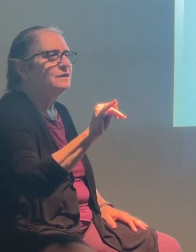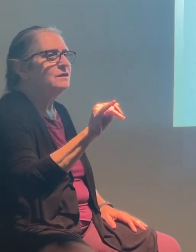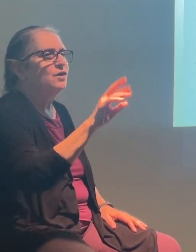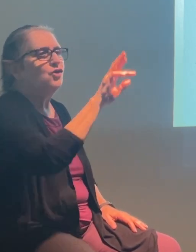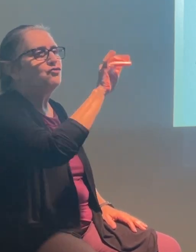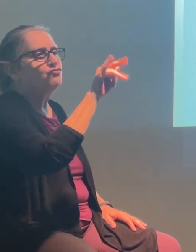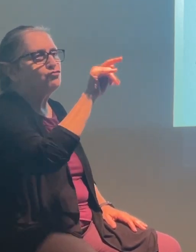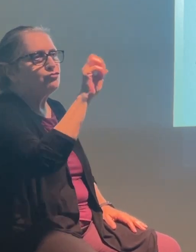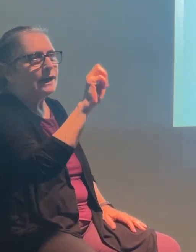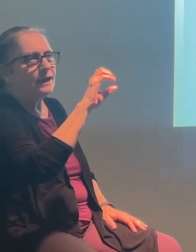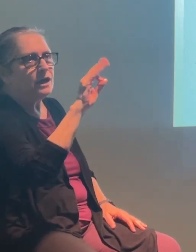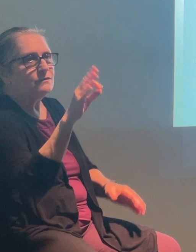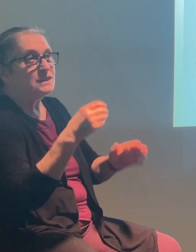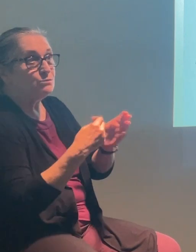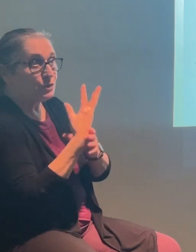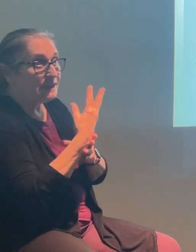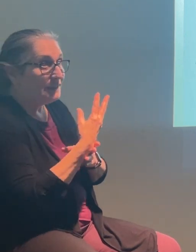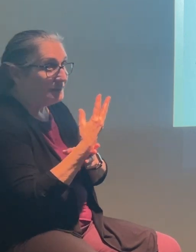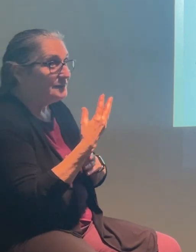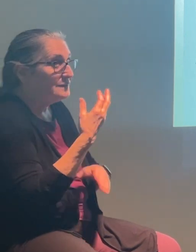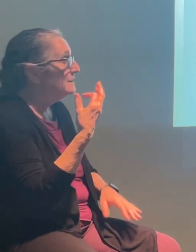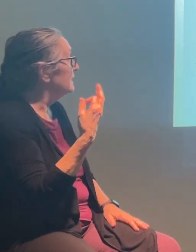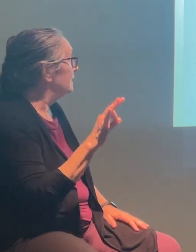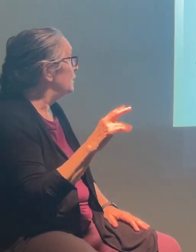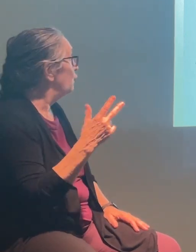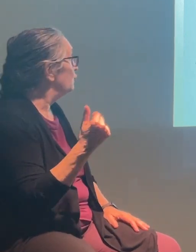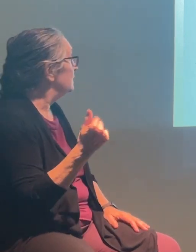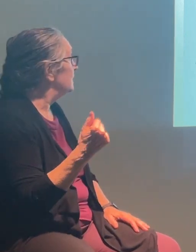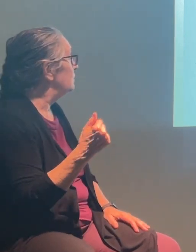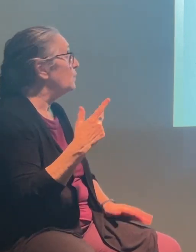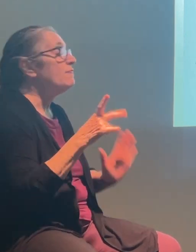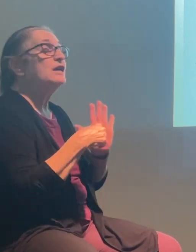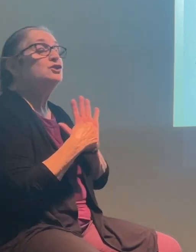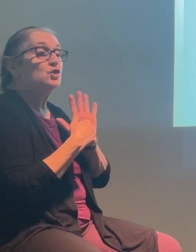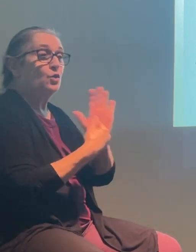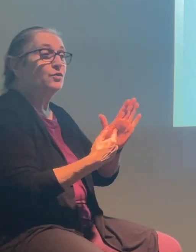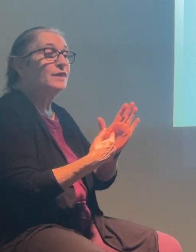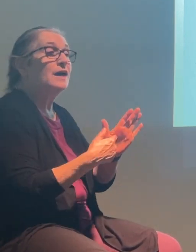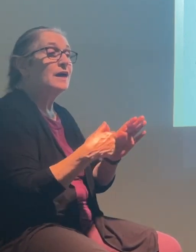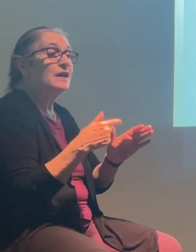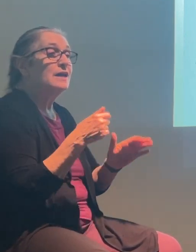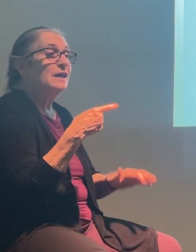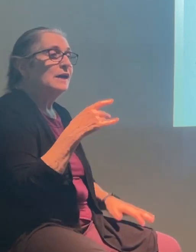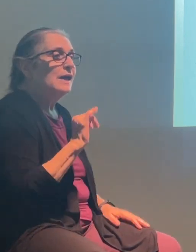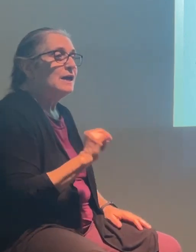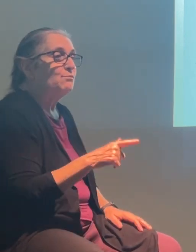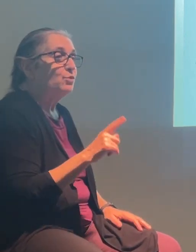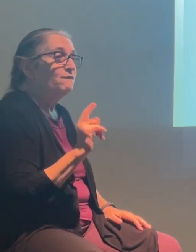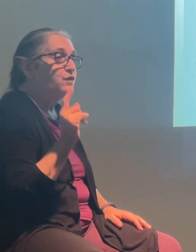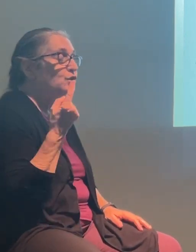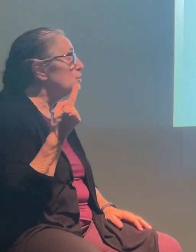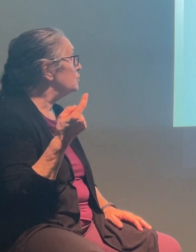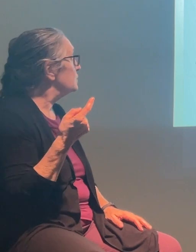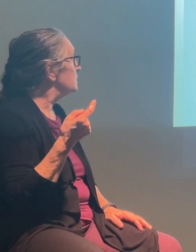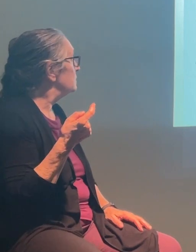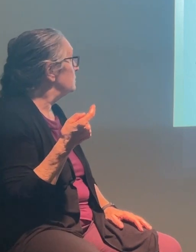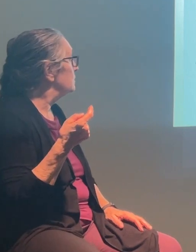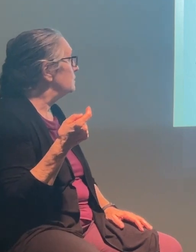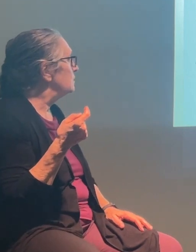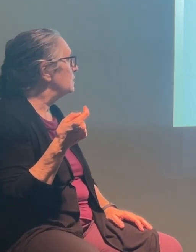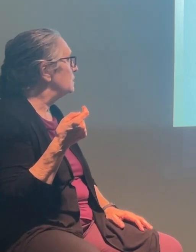not realize is on April 1st, when it was shown, the dancing was extremely flat and